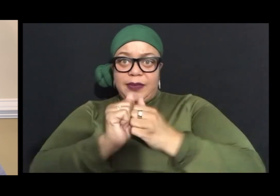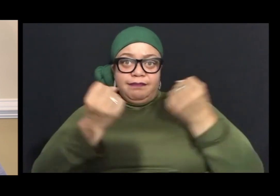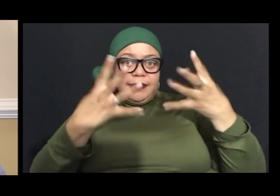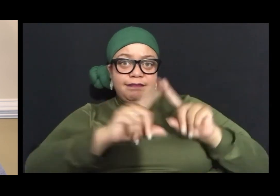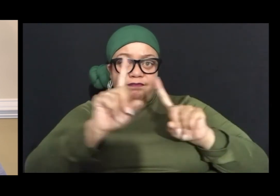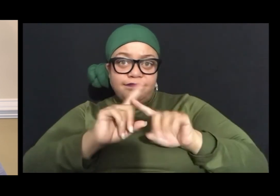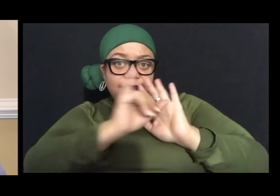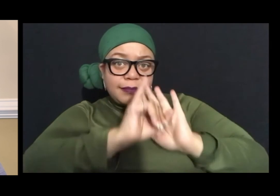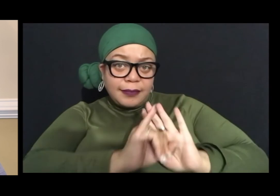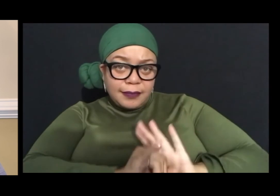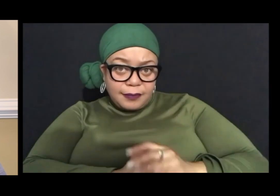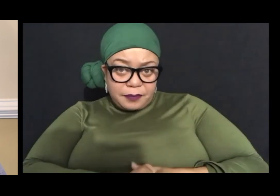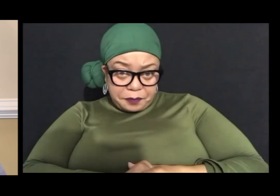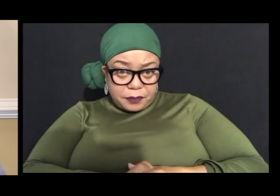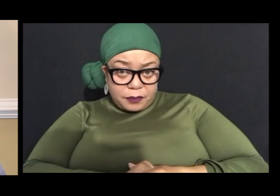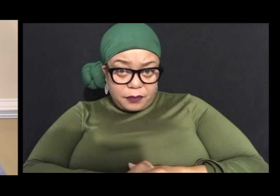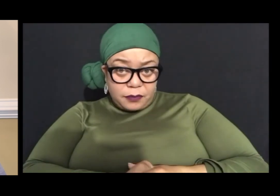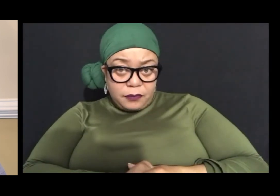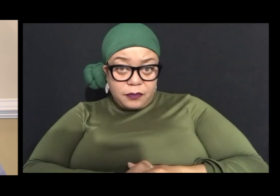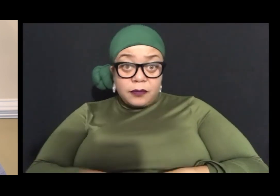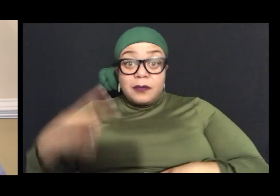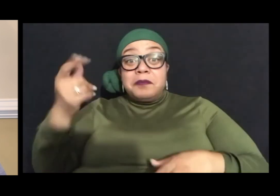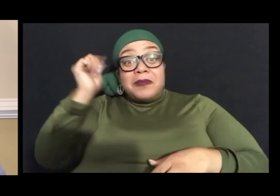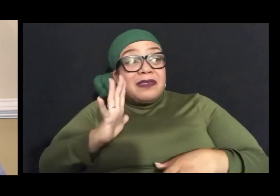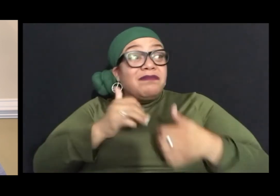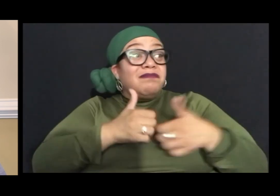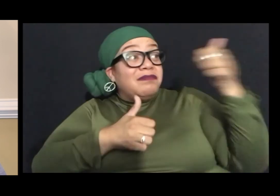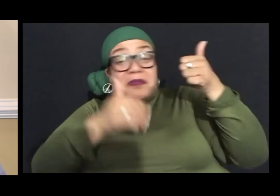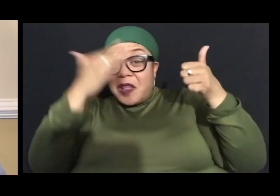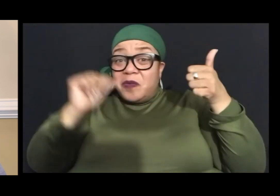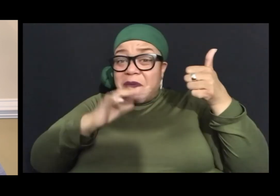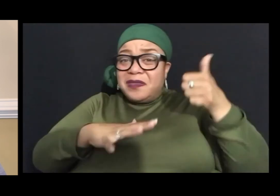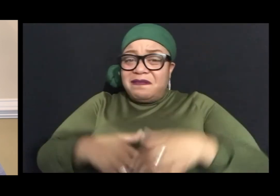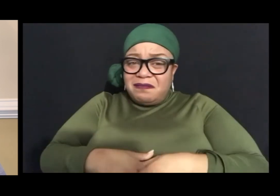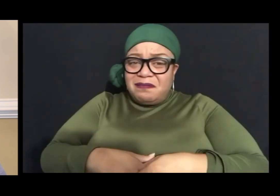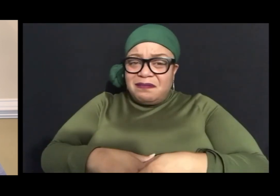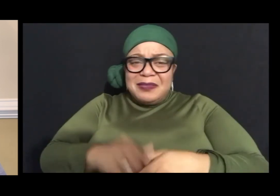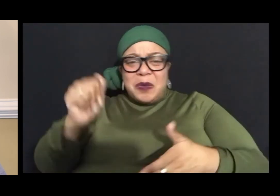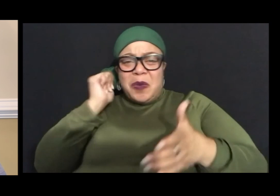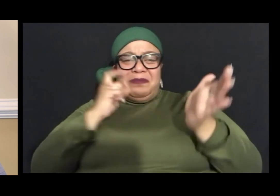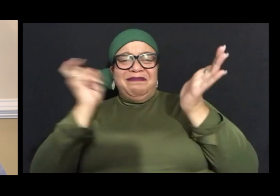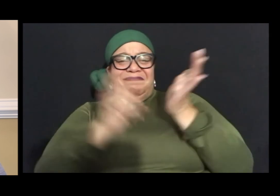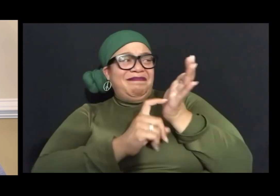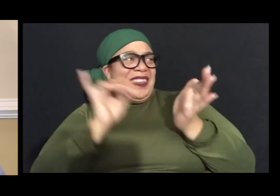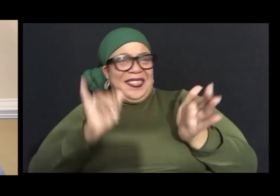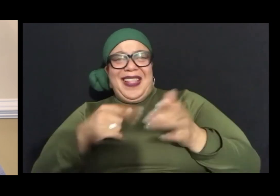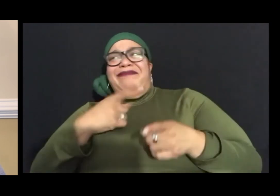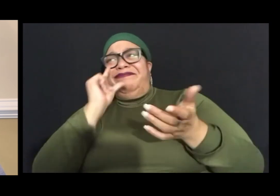that Black men are superior to Black women, then you'll not recognize the inequitable policies that will target Black